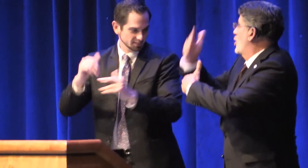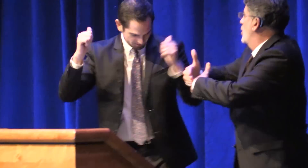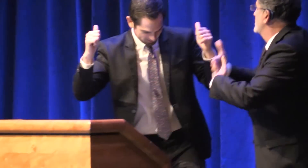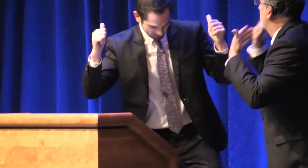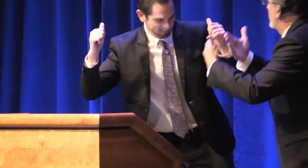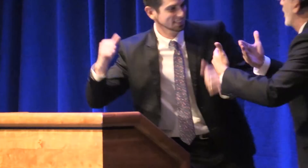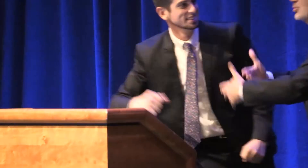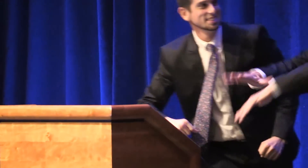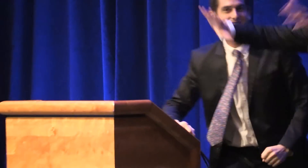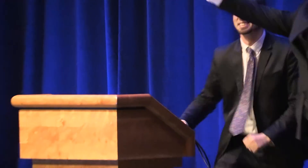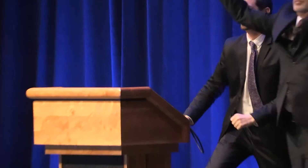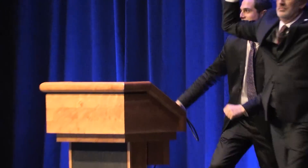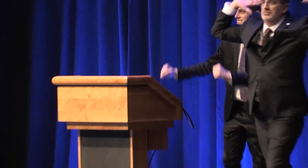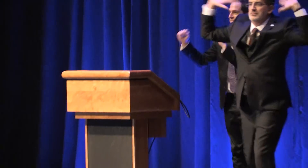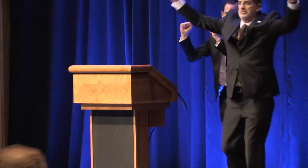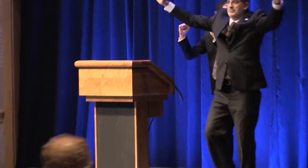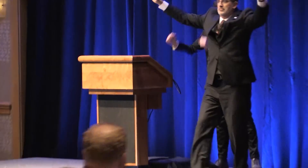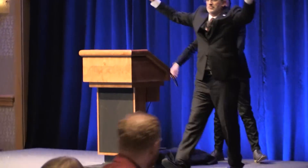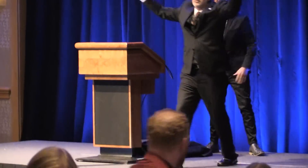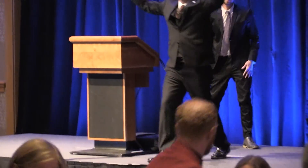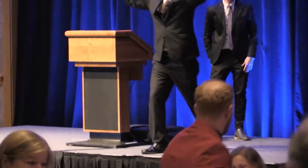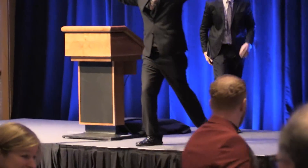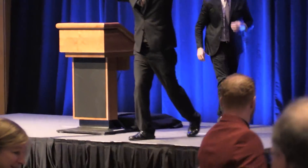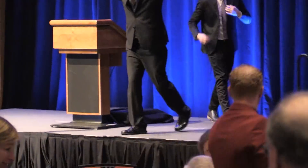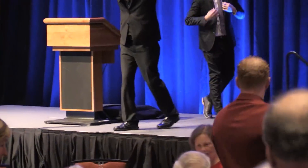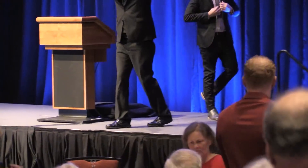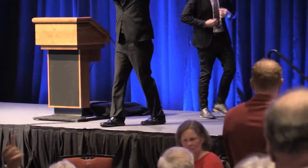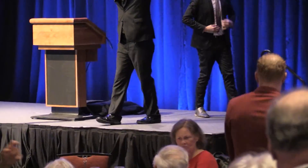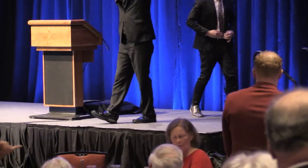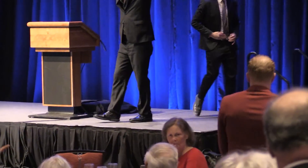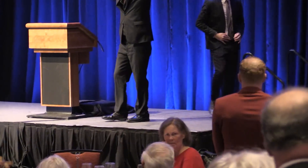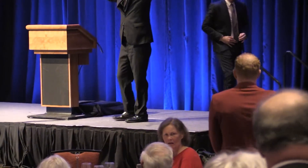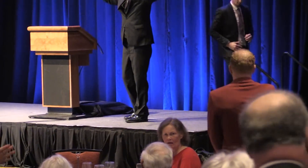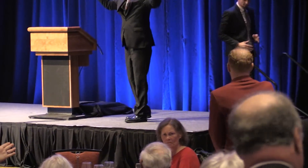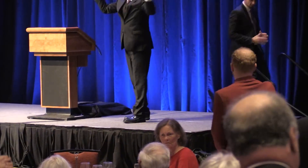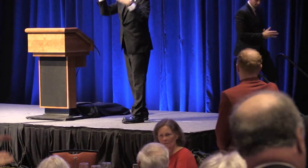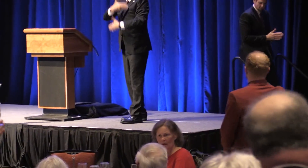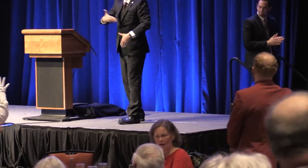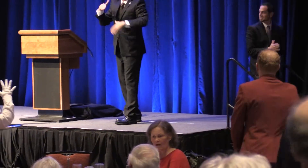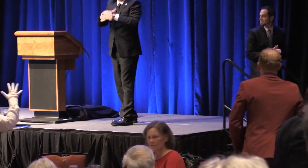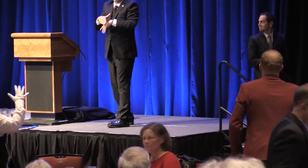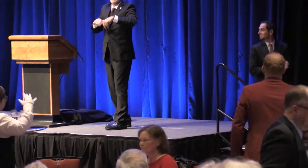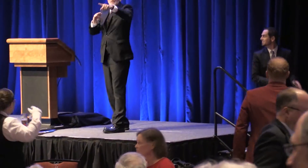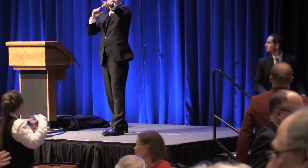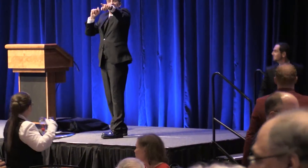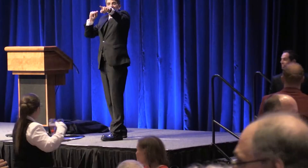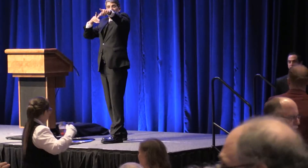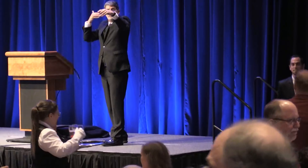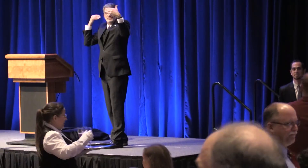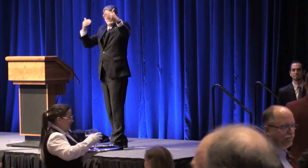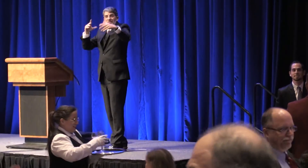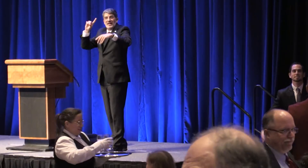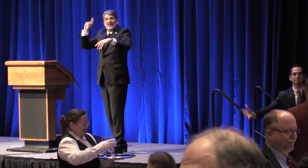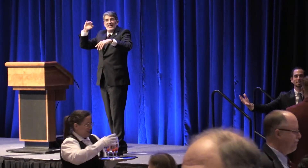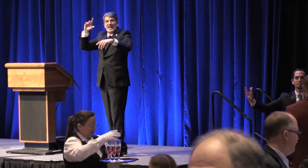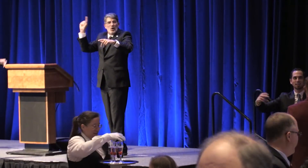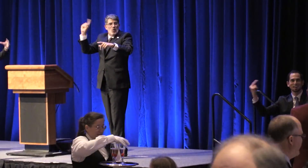I'm not sure where Nico is at the moment, but we do need to clear some tables out the back of the room. So thank you so much. Enjoy the rest of the